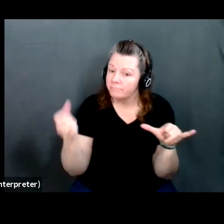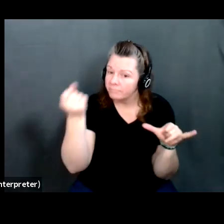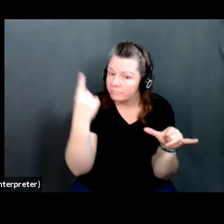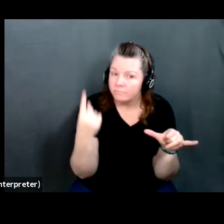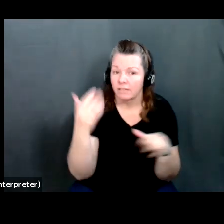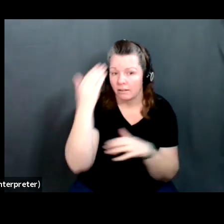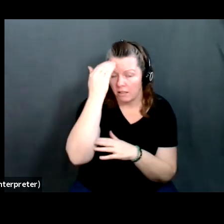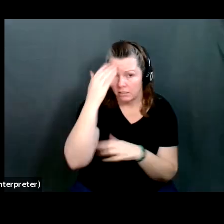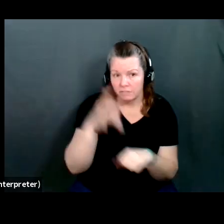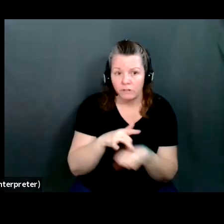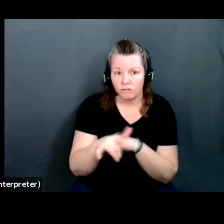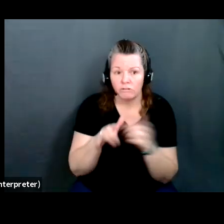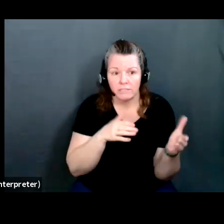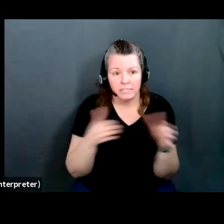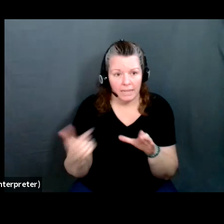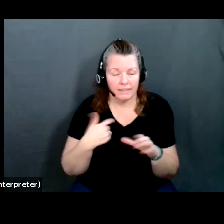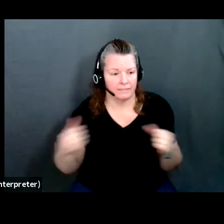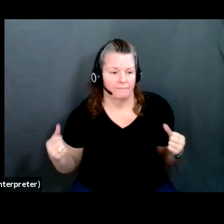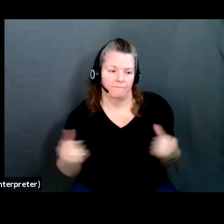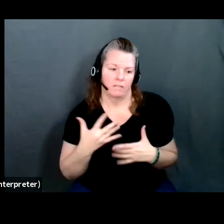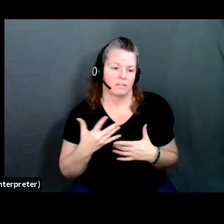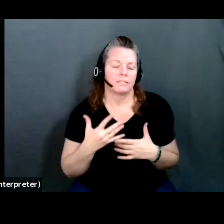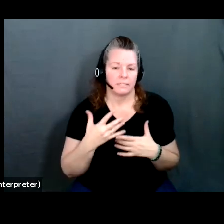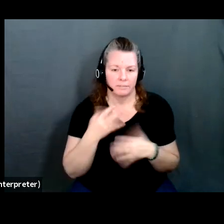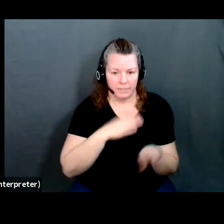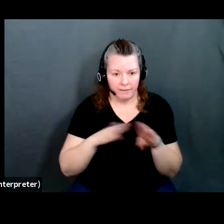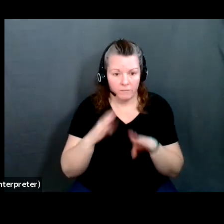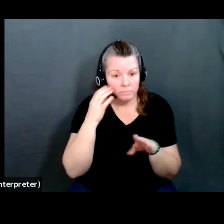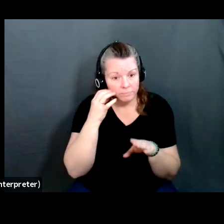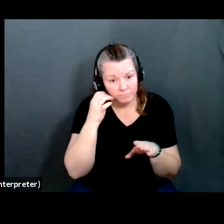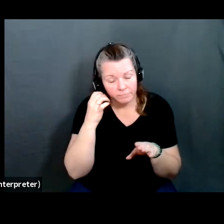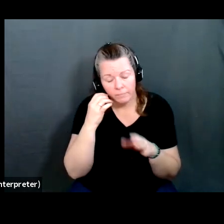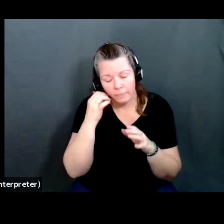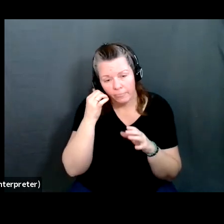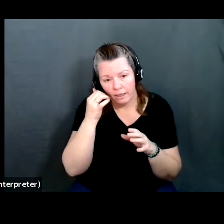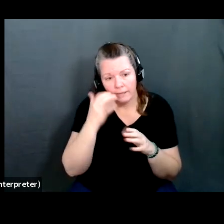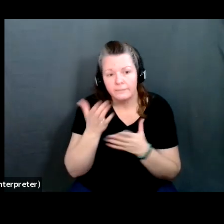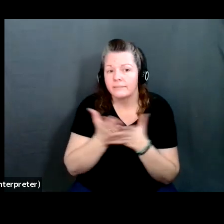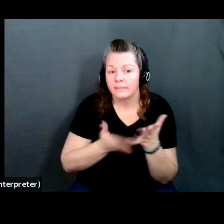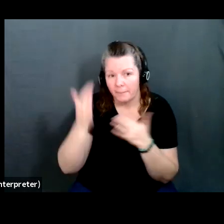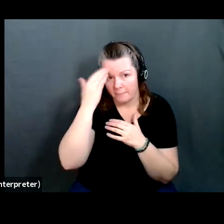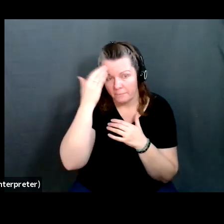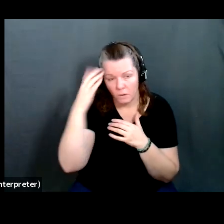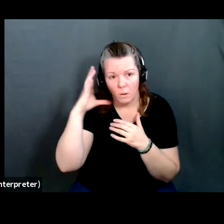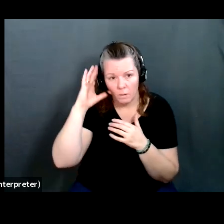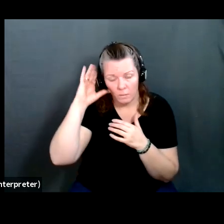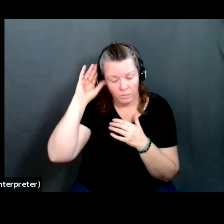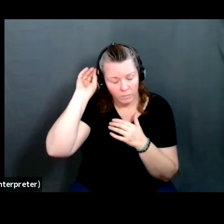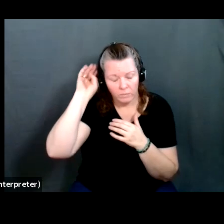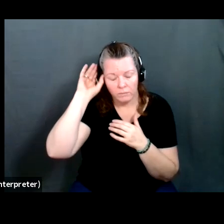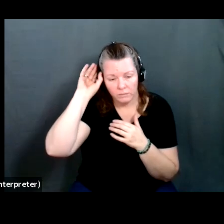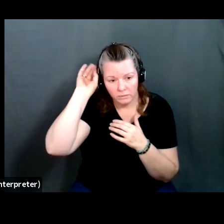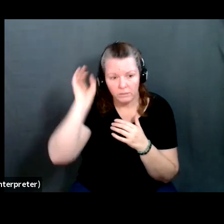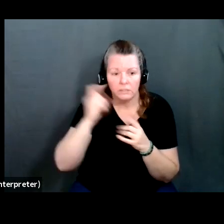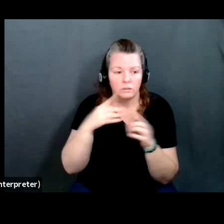demise causes fearless behavior. Some have been known to stand in close proximity to high-speeding traffic,